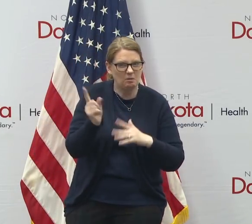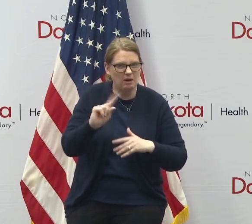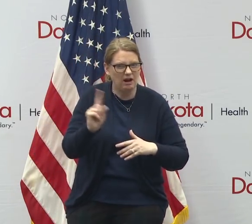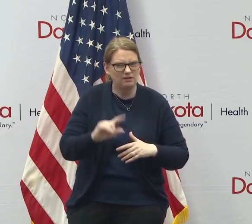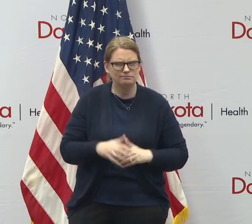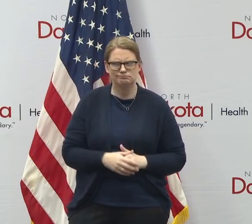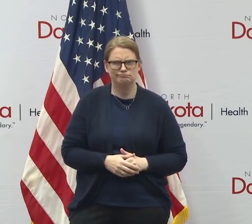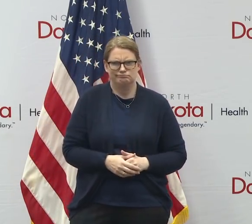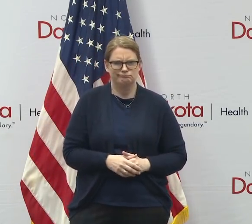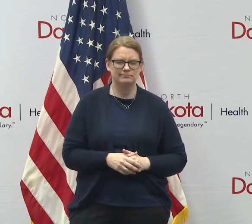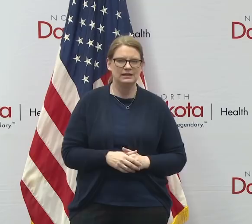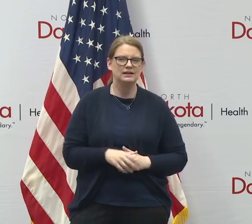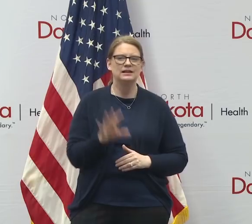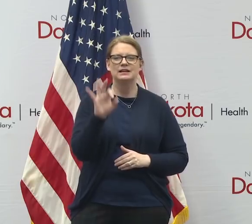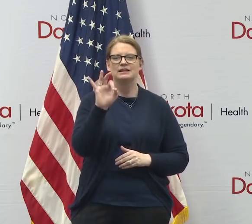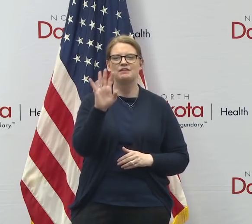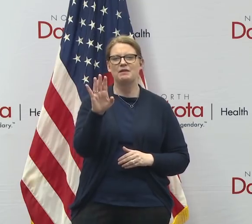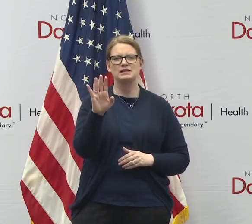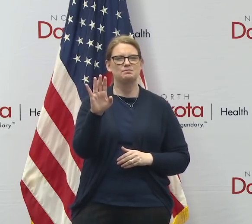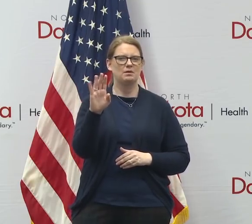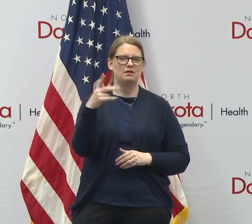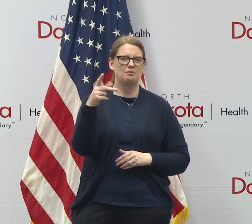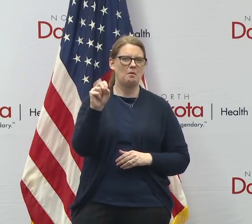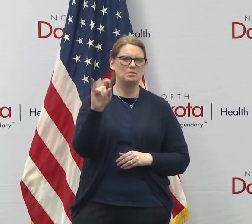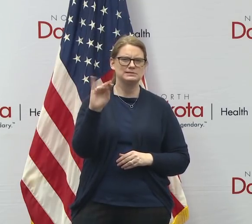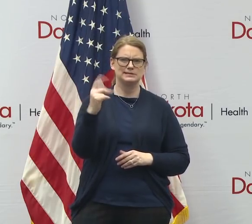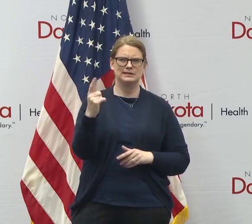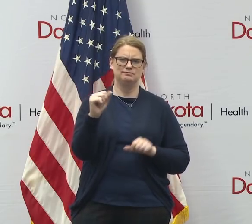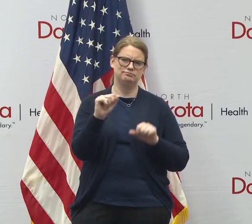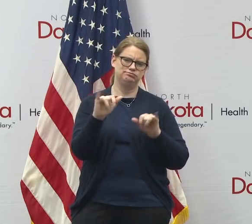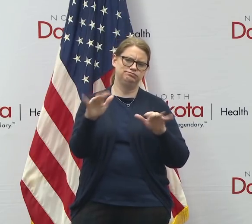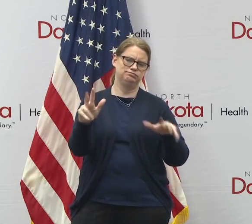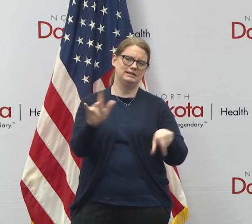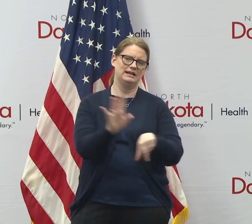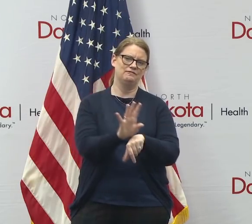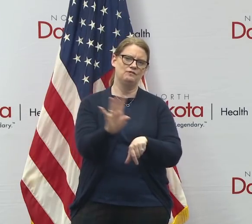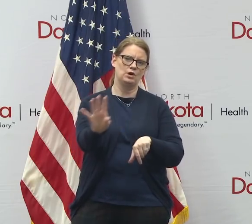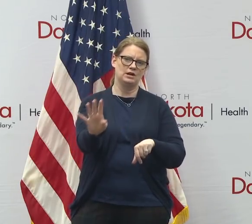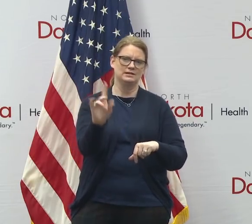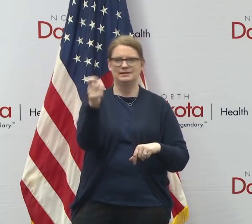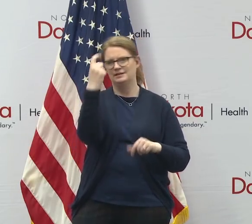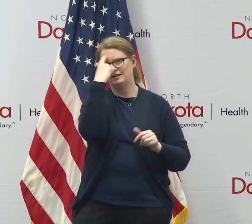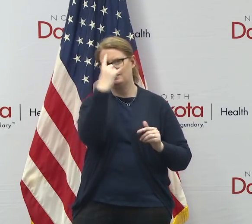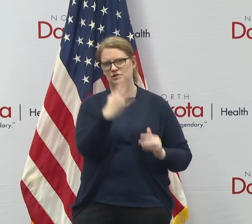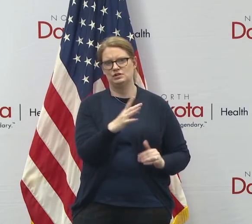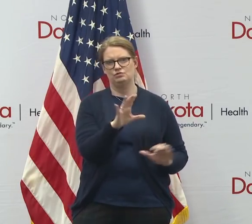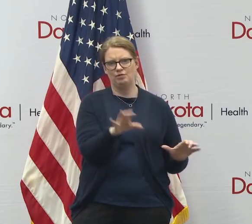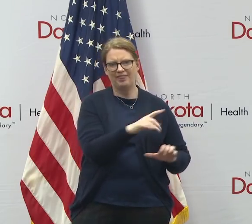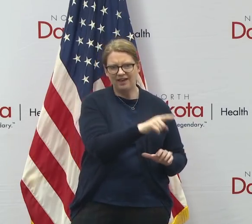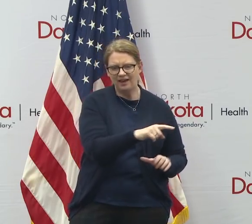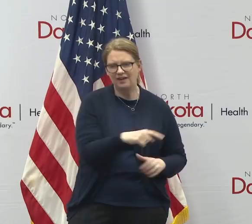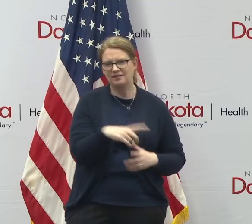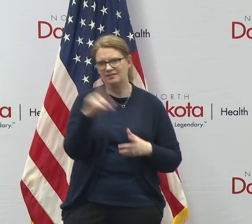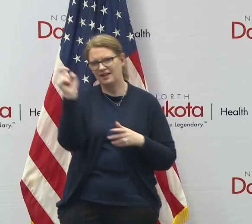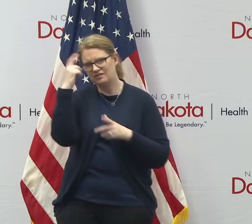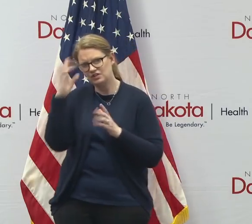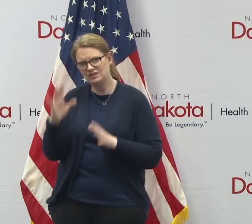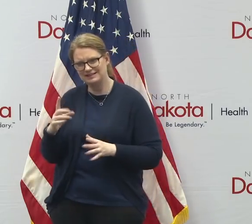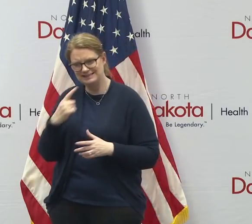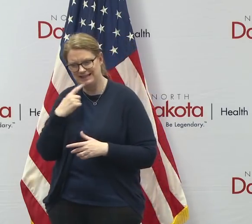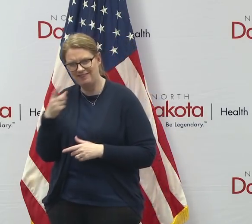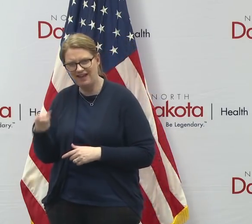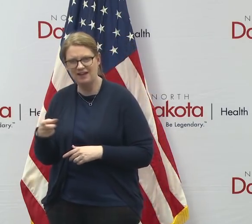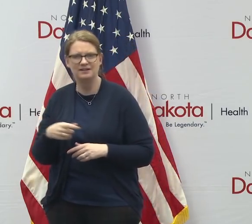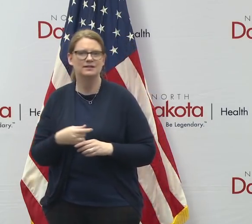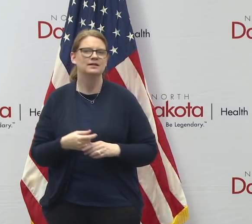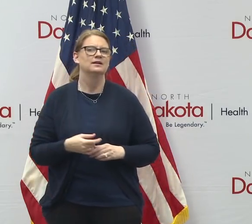today there was Facebook postings that were going that said at 4 o'clock the governor's going to do this, at 4 o'clock he's going to say that. We also know